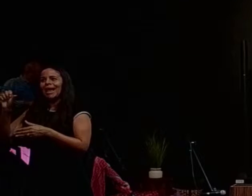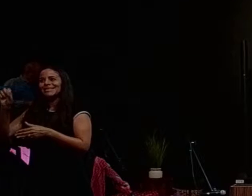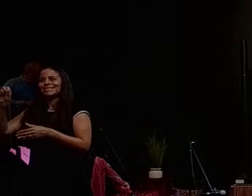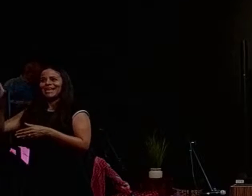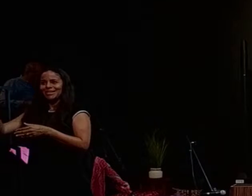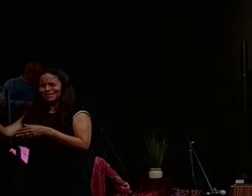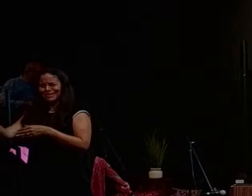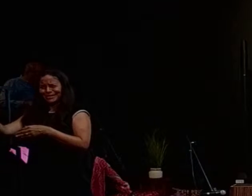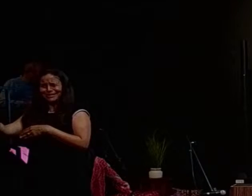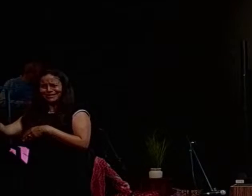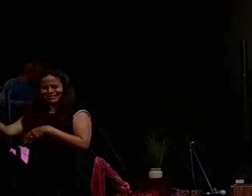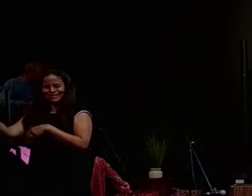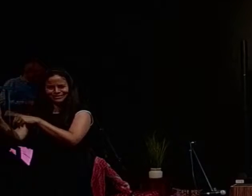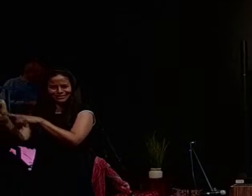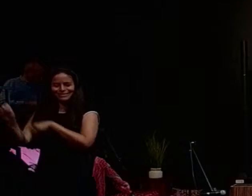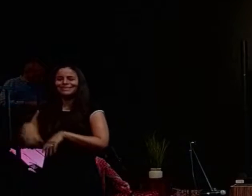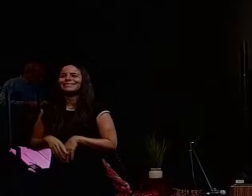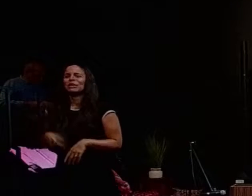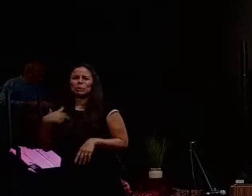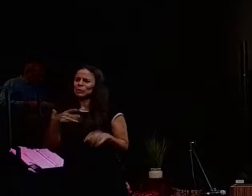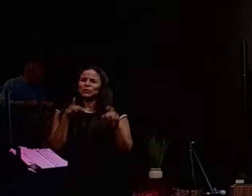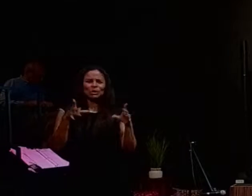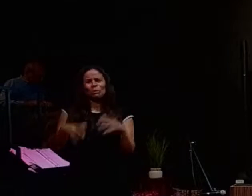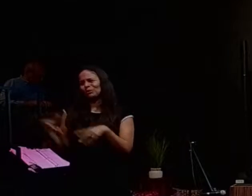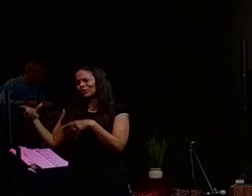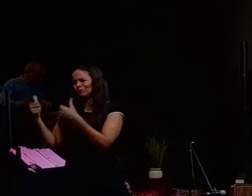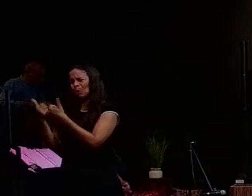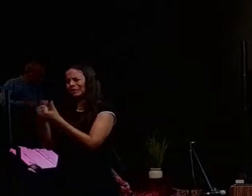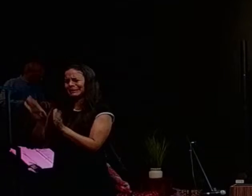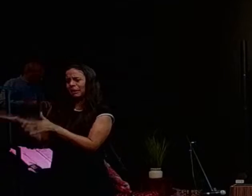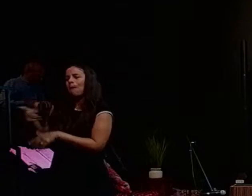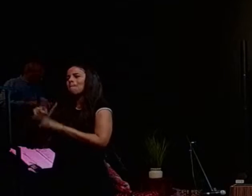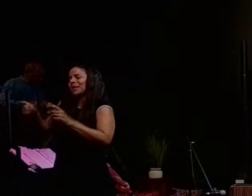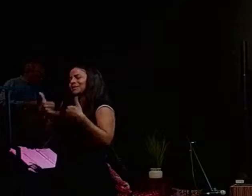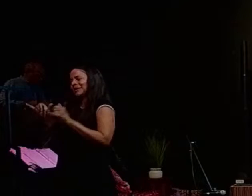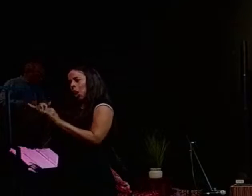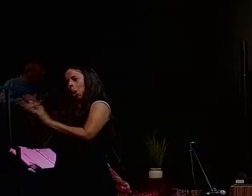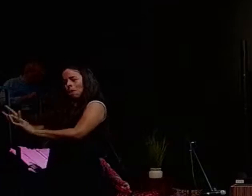chalk. We were terrible at all sports. Boom.